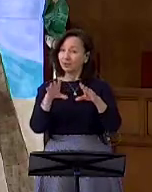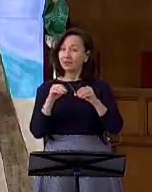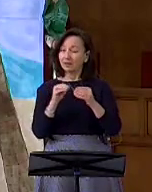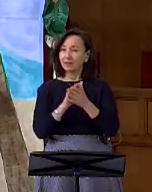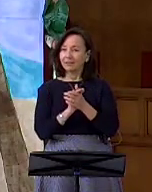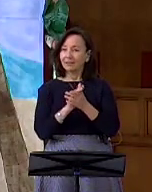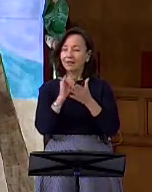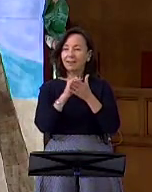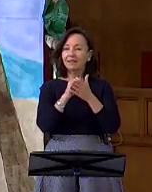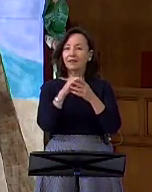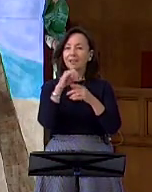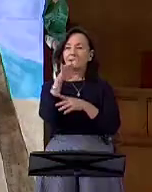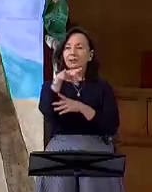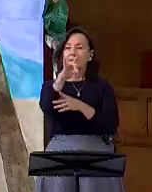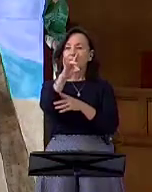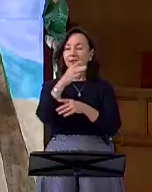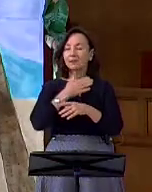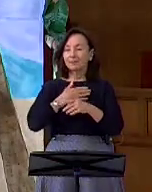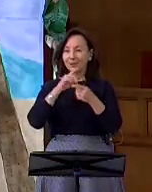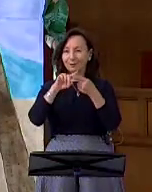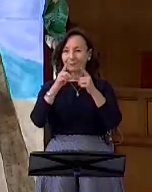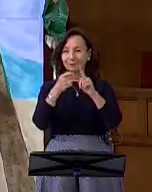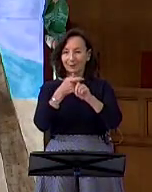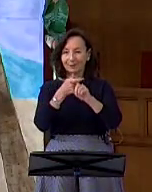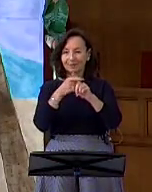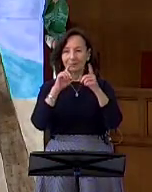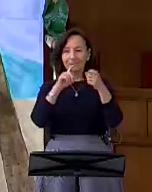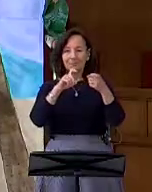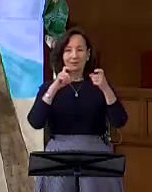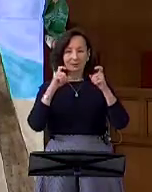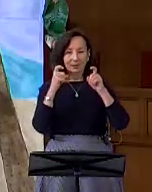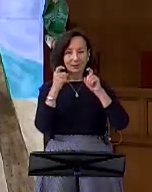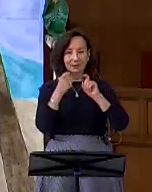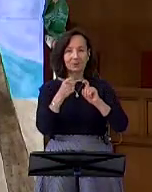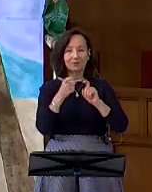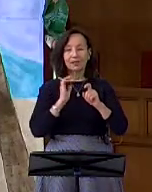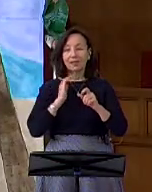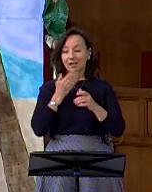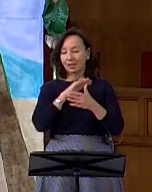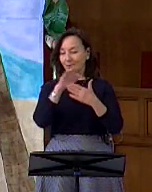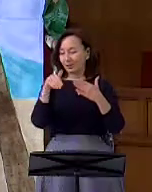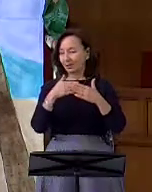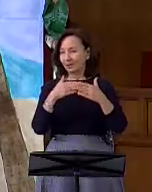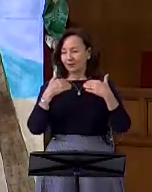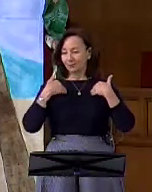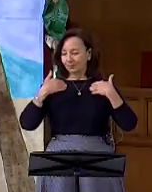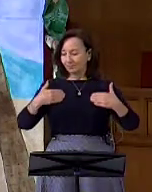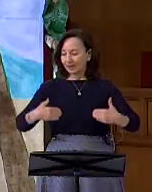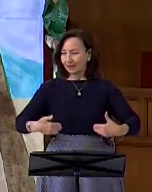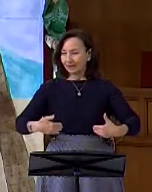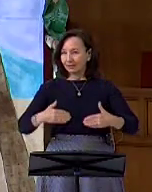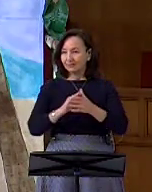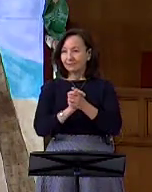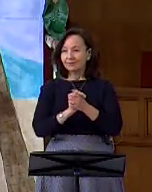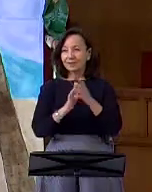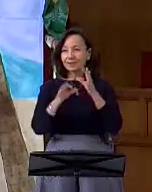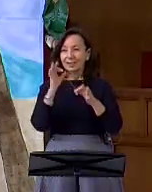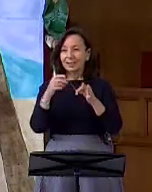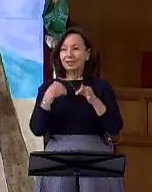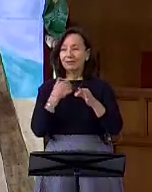And that choice, my friends, will transform our entire being. If we